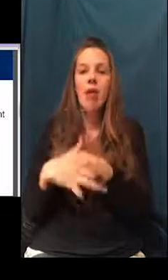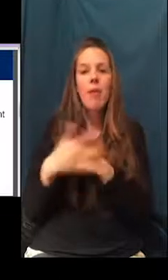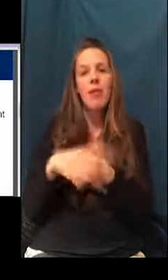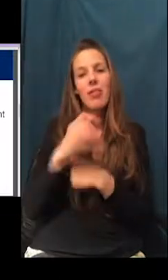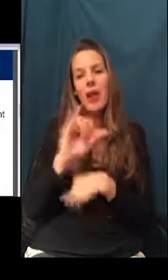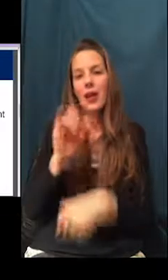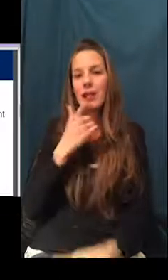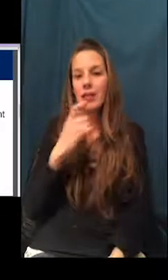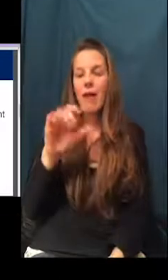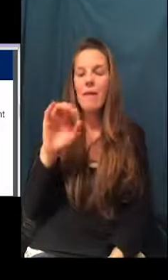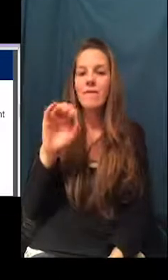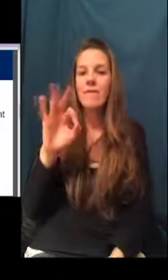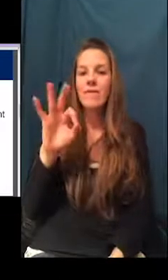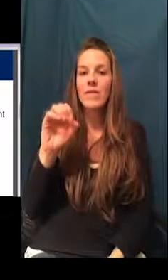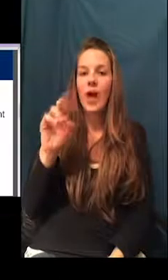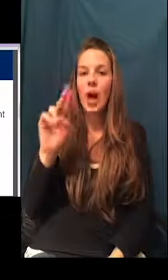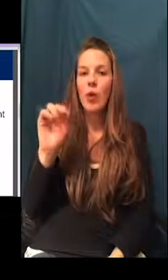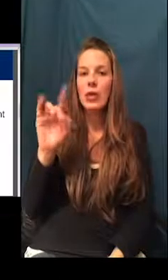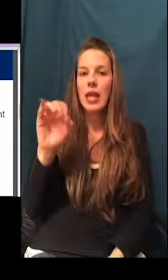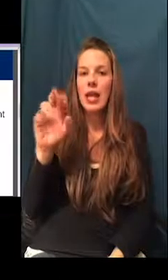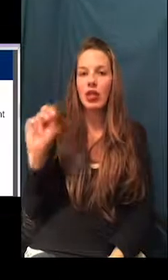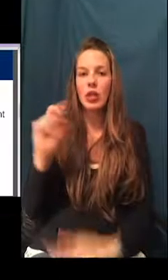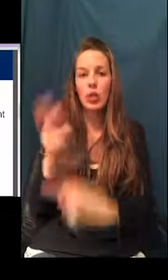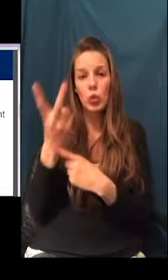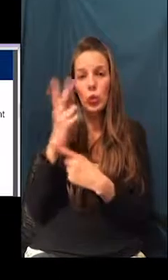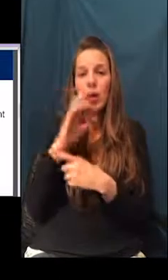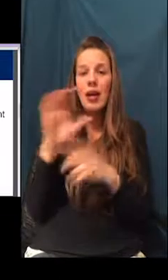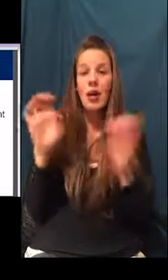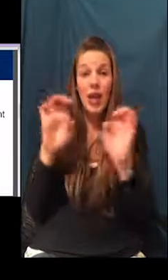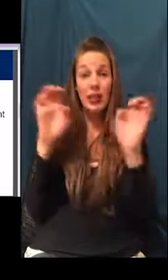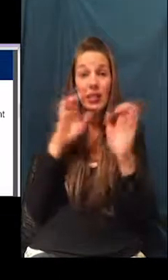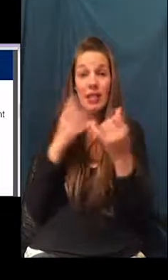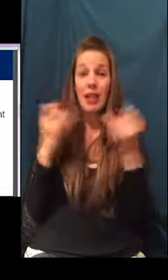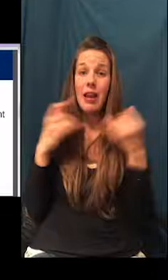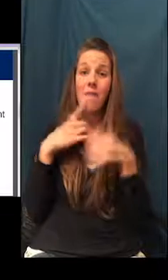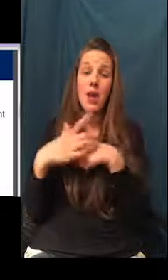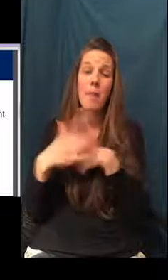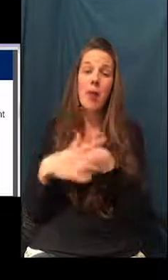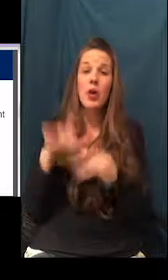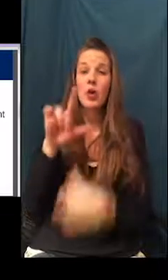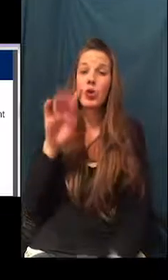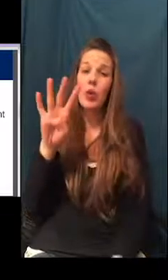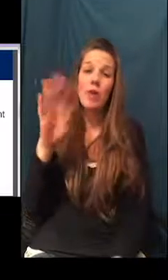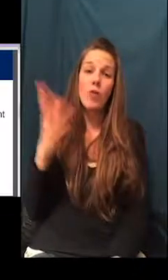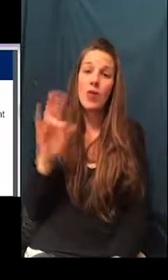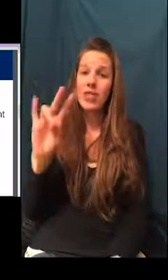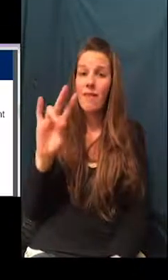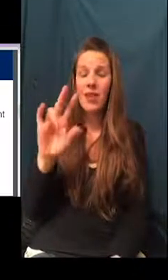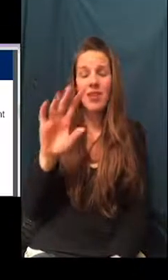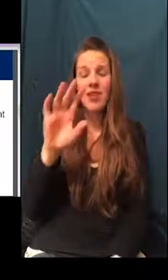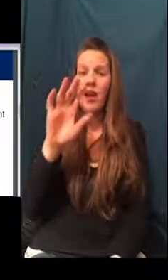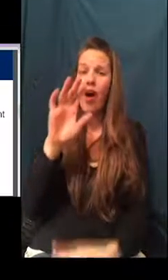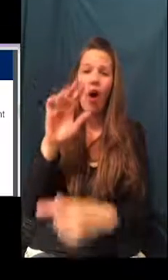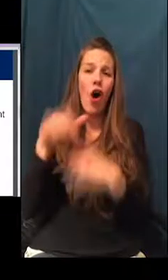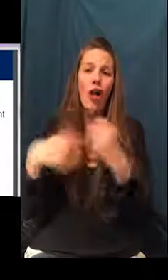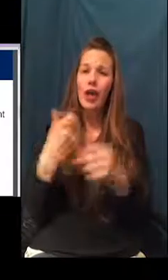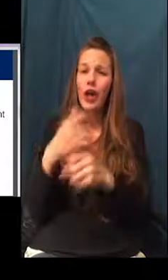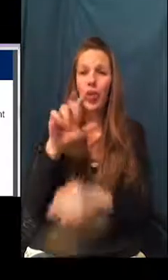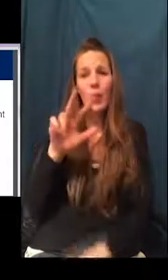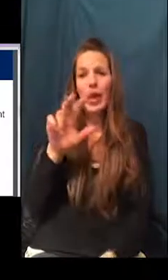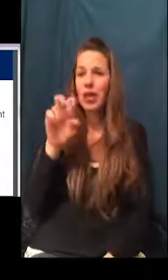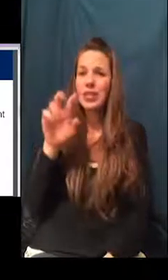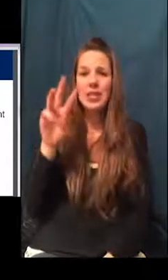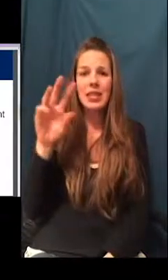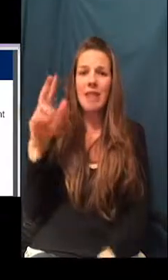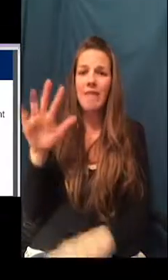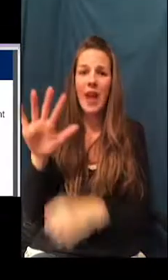I said, Foundation 2's crisis line is available 24/7, 365, and is a free service. They can also link you up